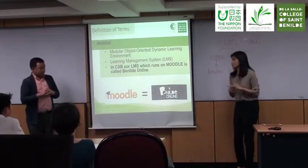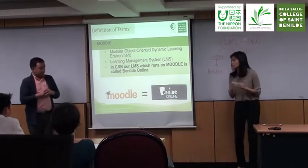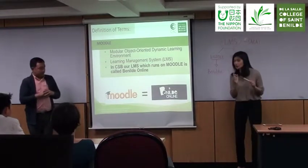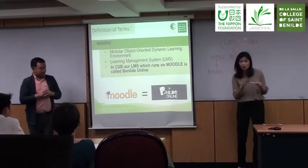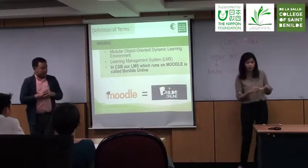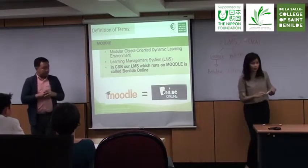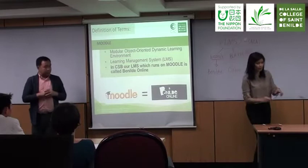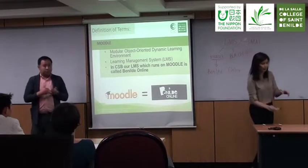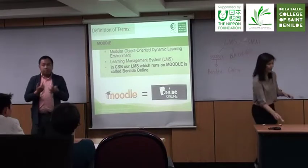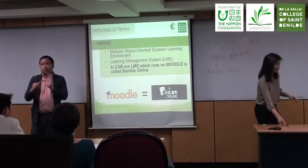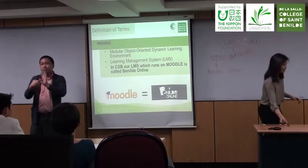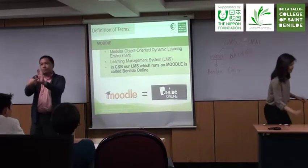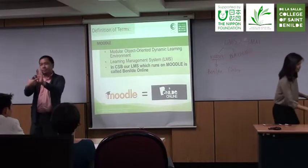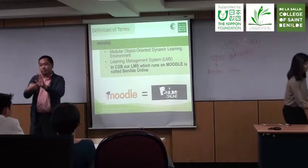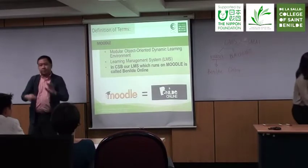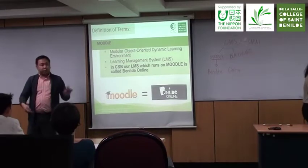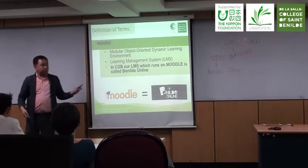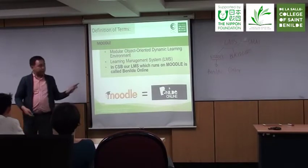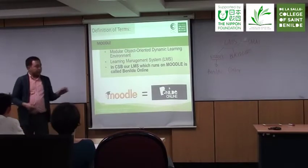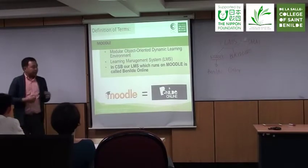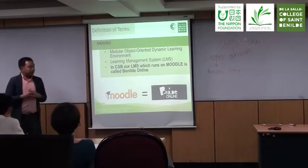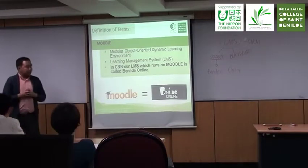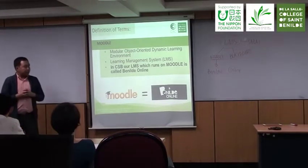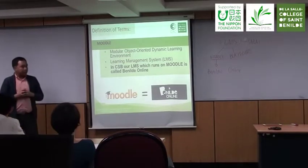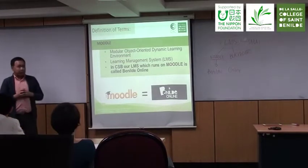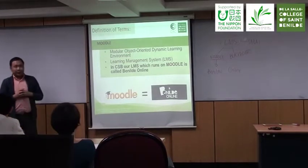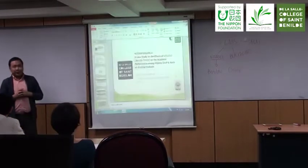Okay, so to show you that